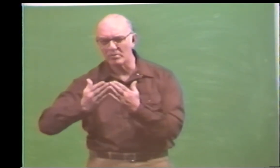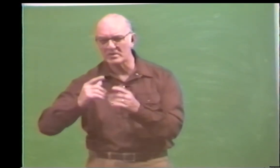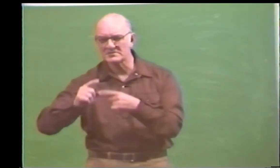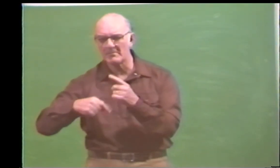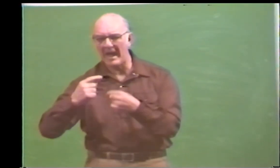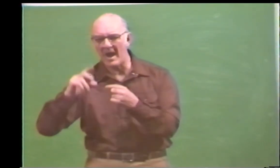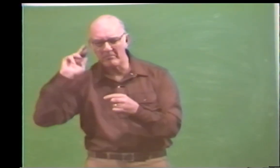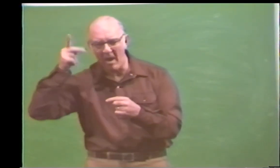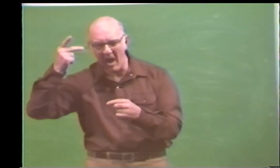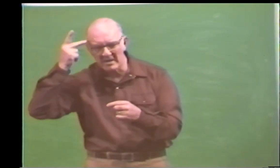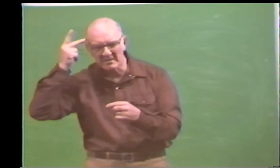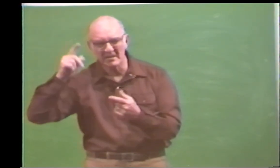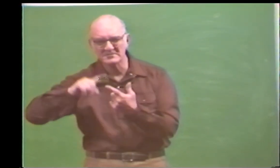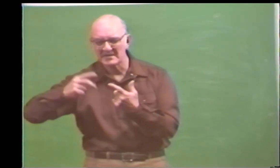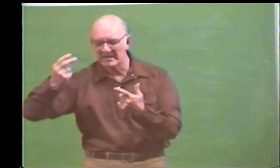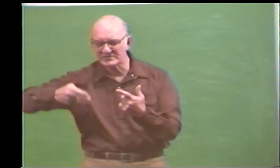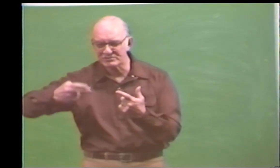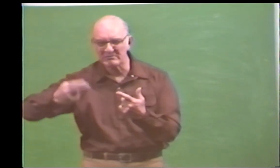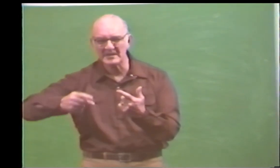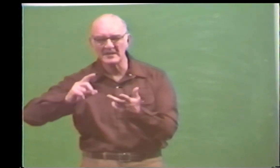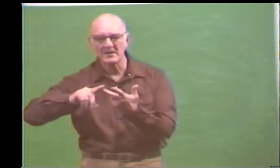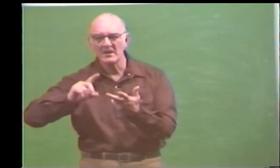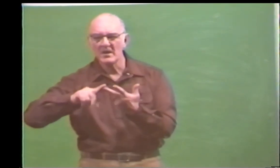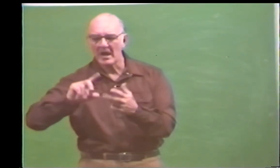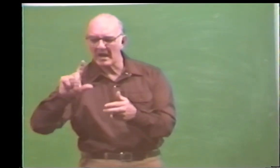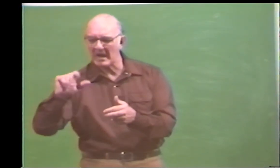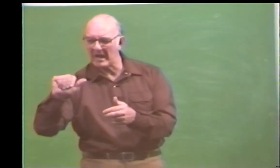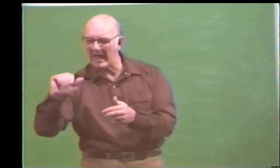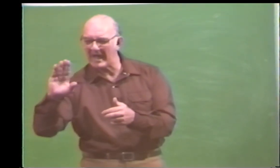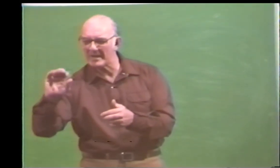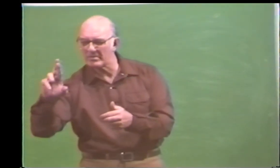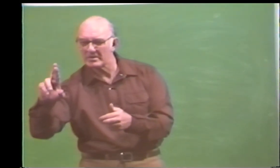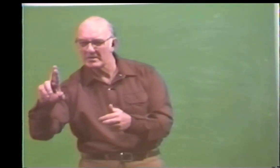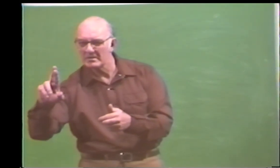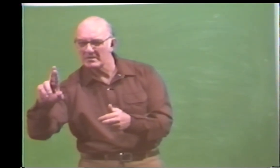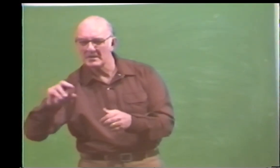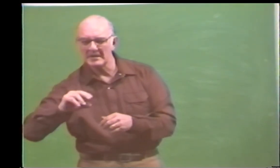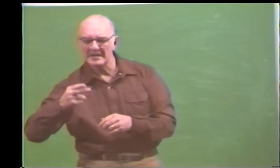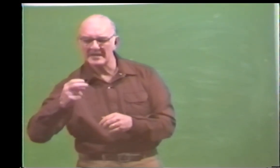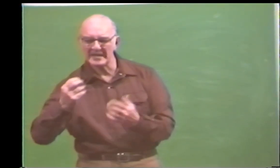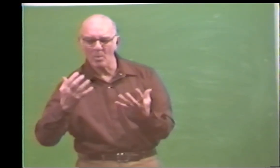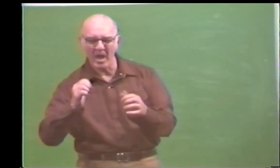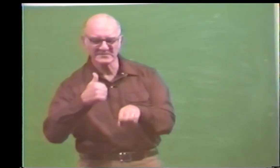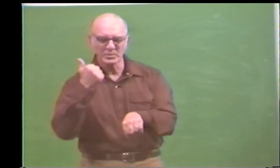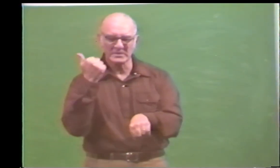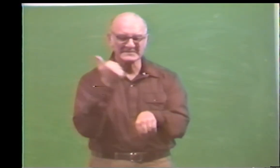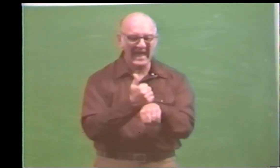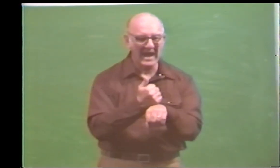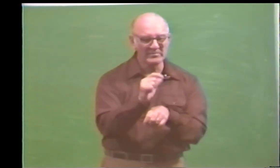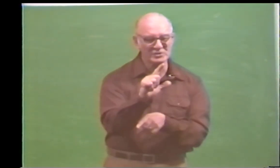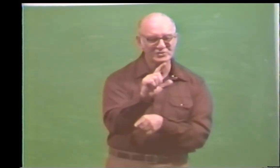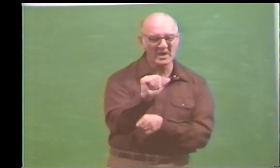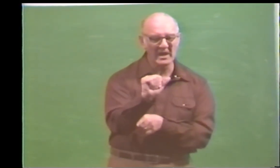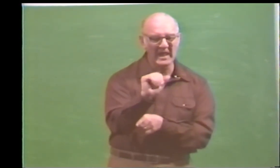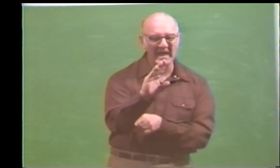books about politics, history, labor. He wants to establish